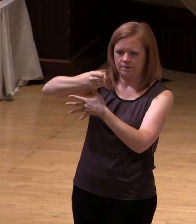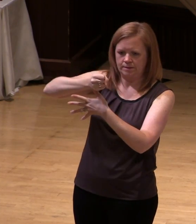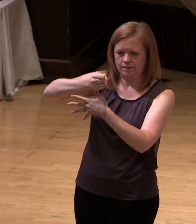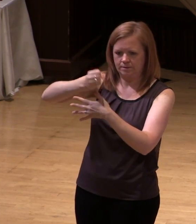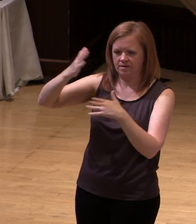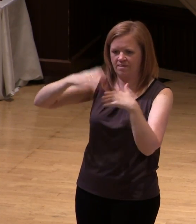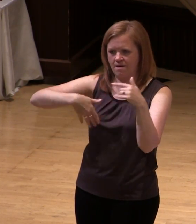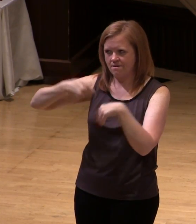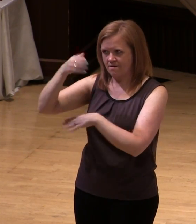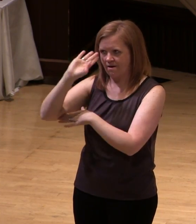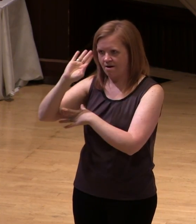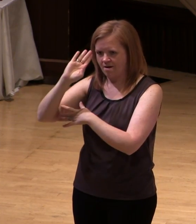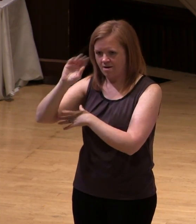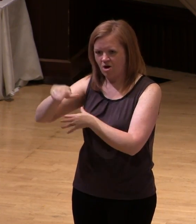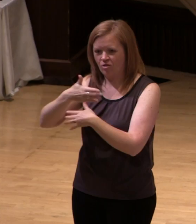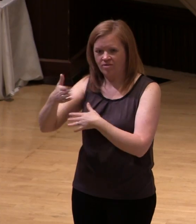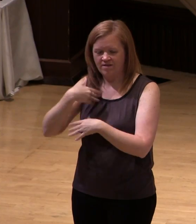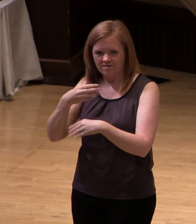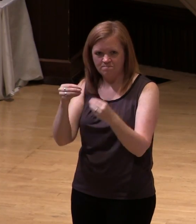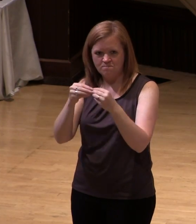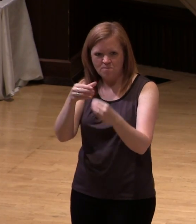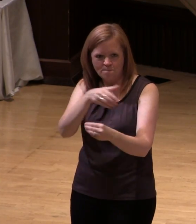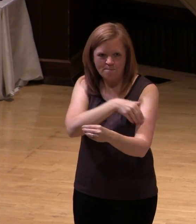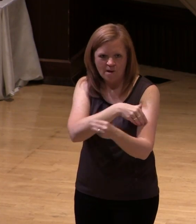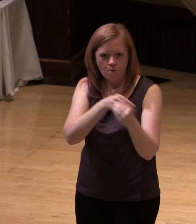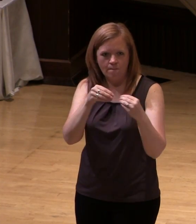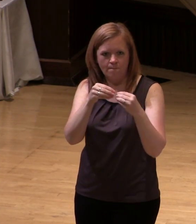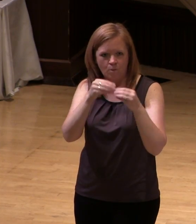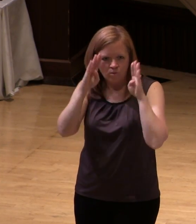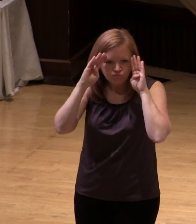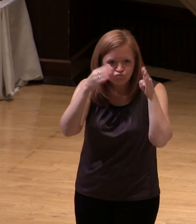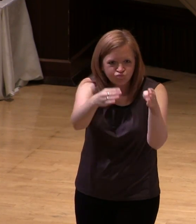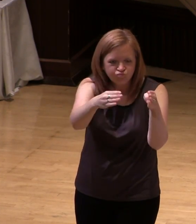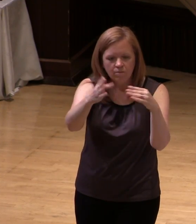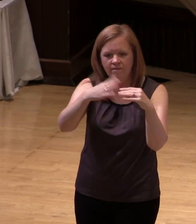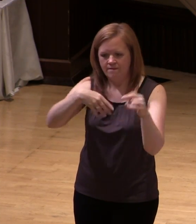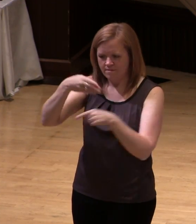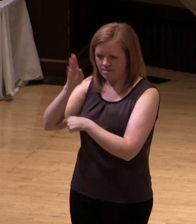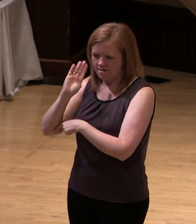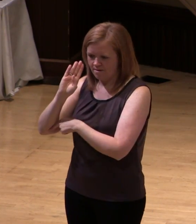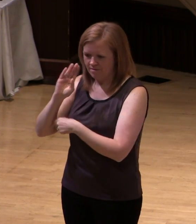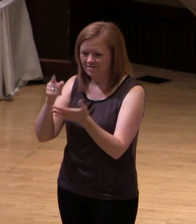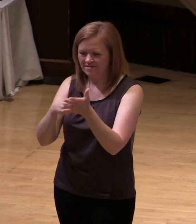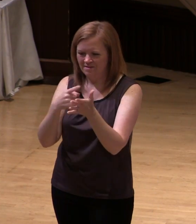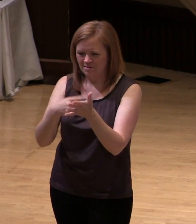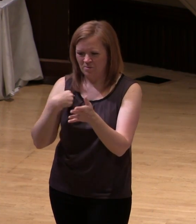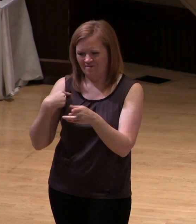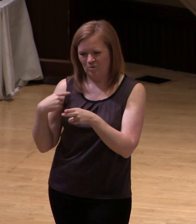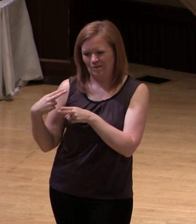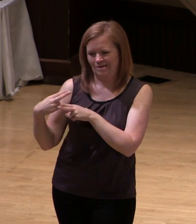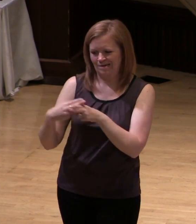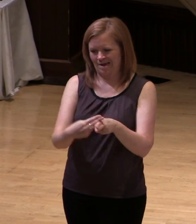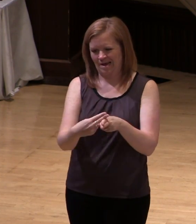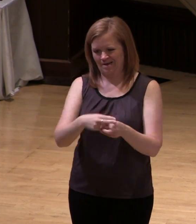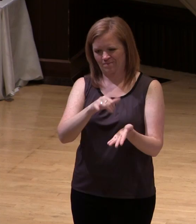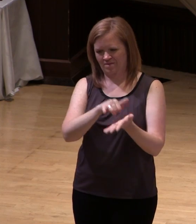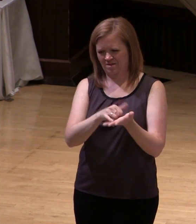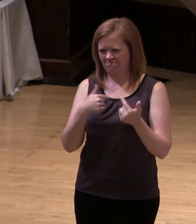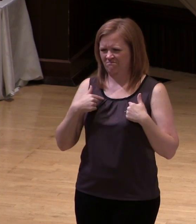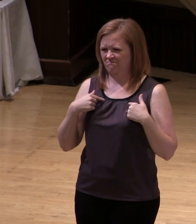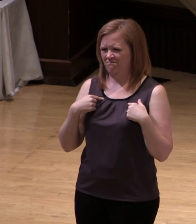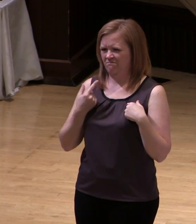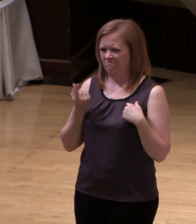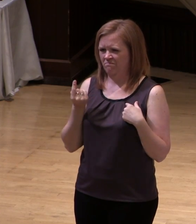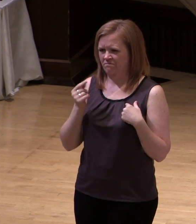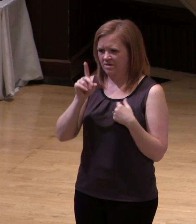Other things we give power to, we give our heart to. And so sometimes we might even have to name that for ourselves. What am I giving my